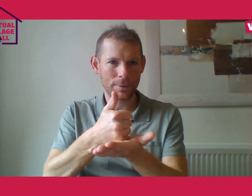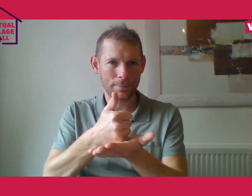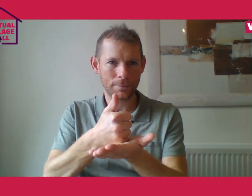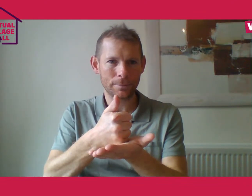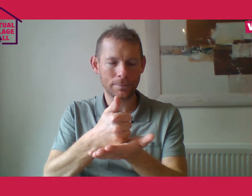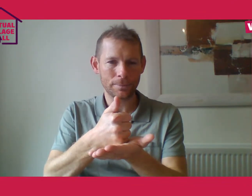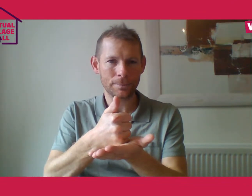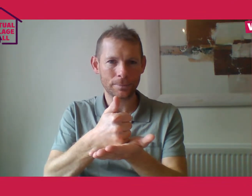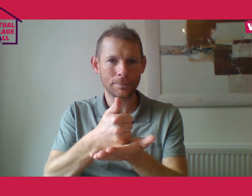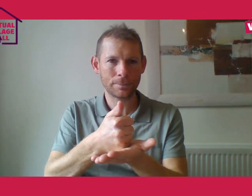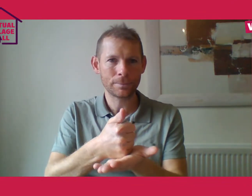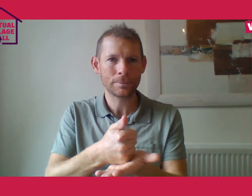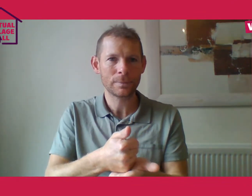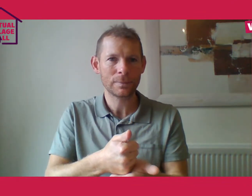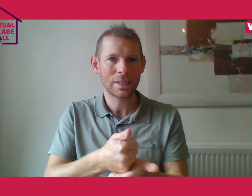Help.